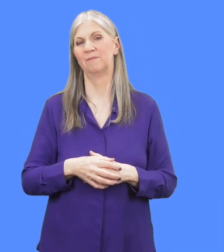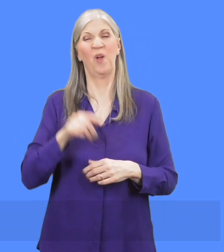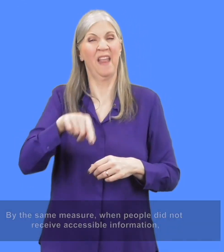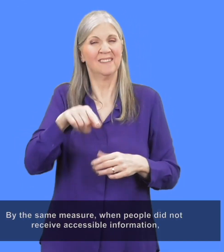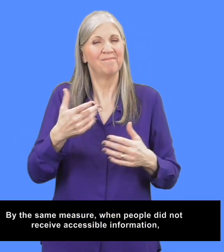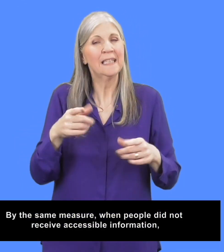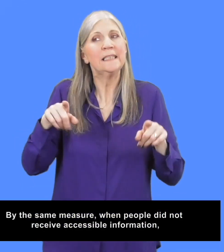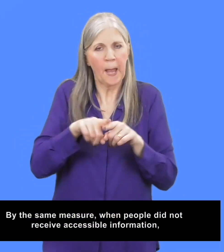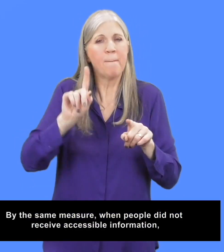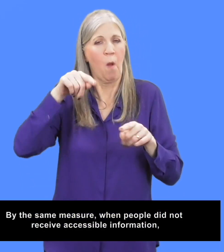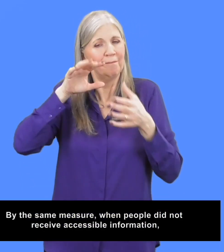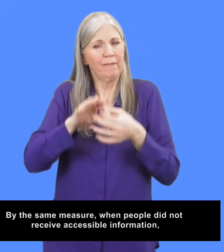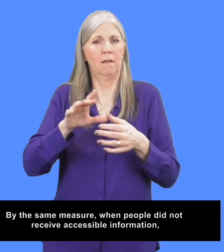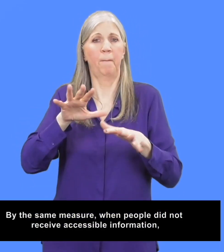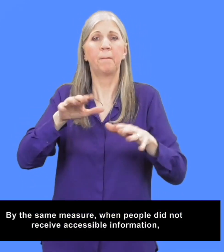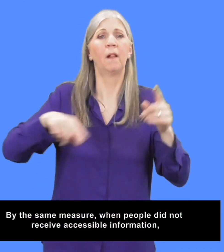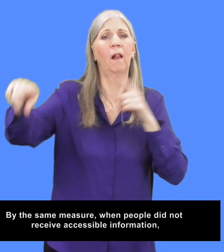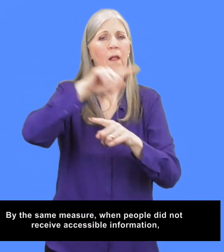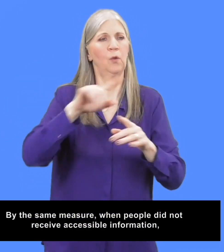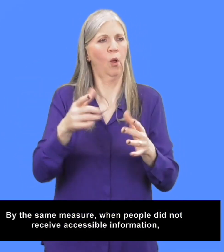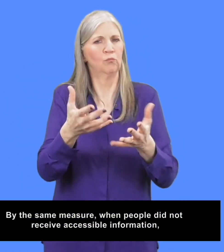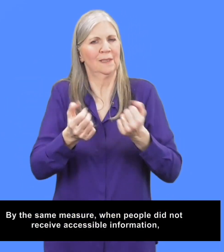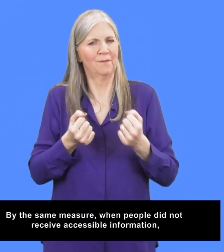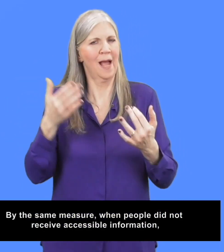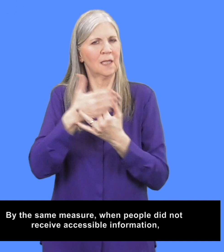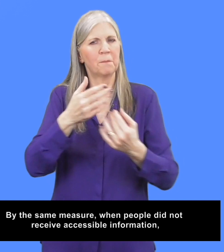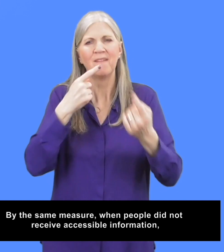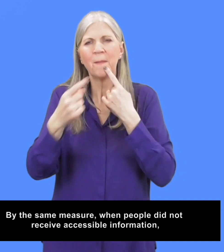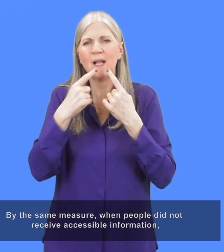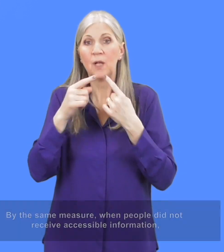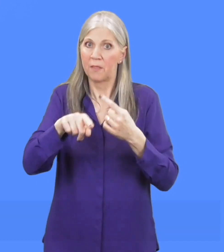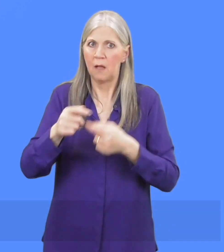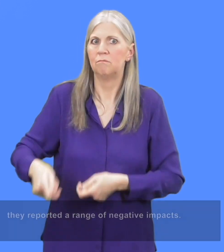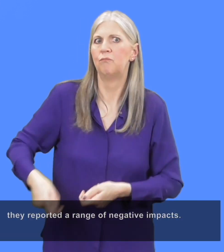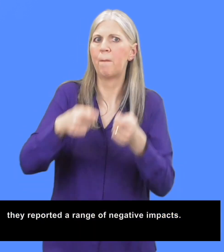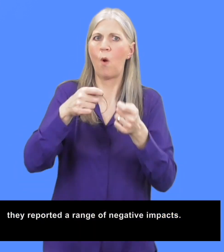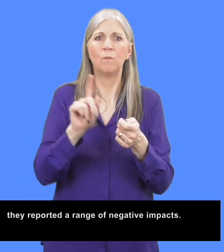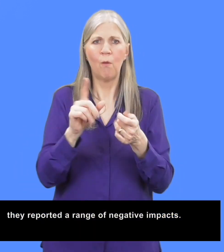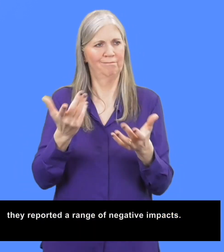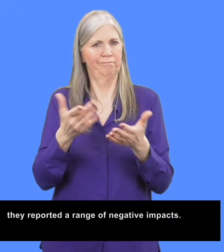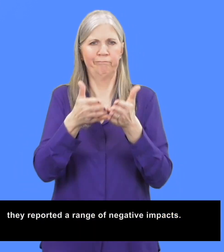same measure, when people did not receive accessible information, they reported a range of negative impacts.